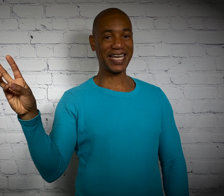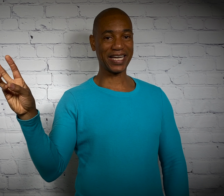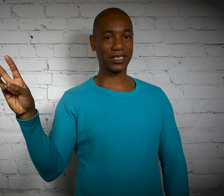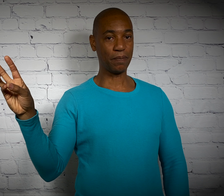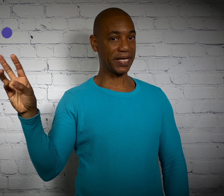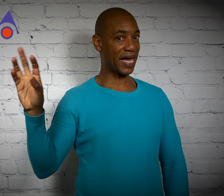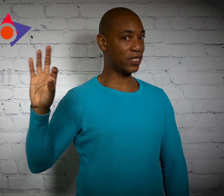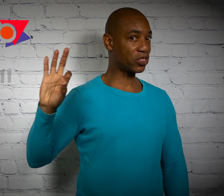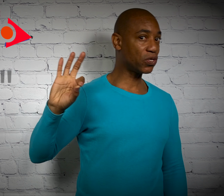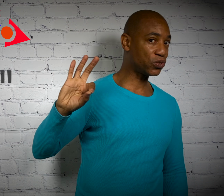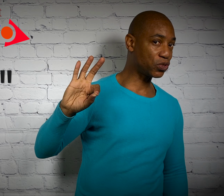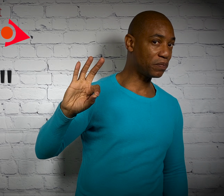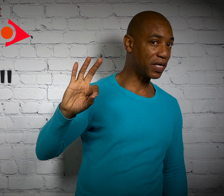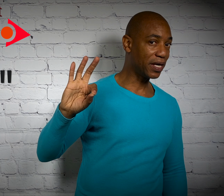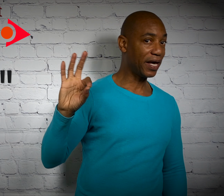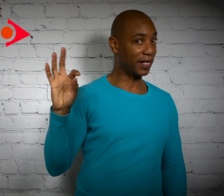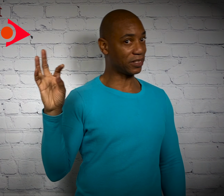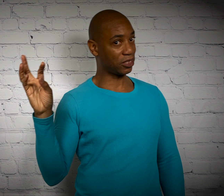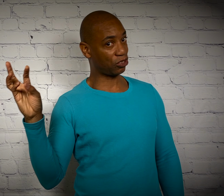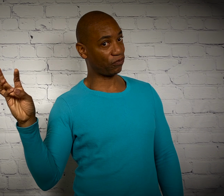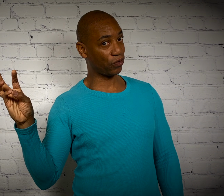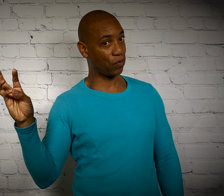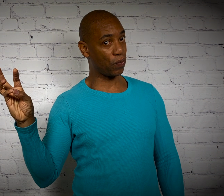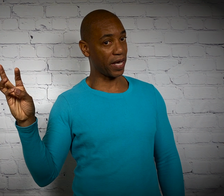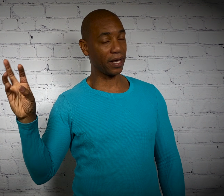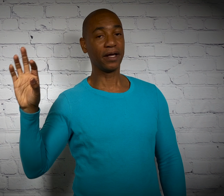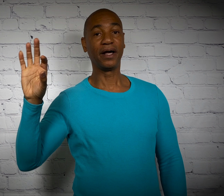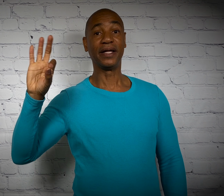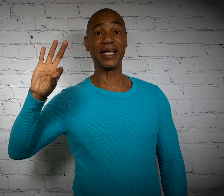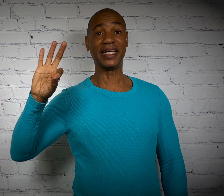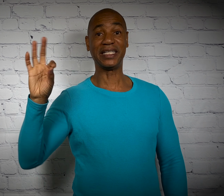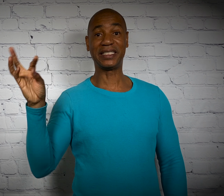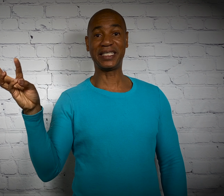96. My 9 is closer to me and the 6 is further away. 96,